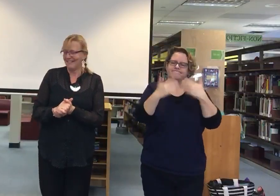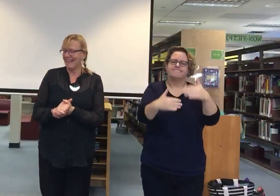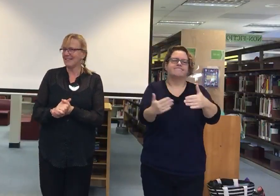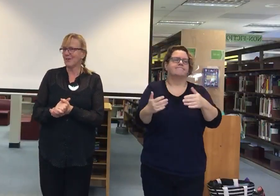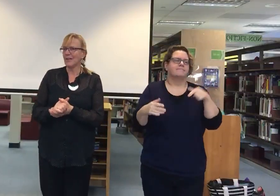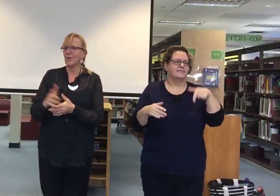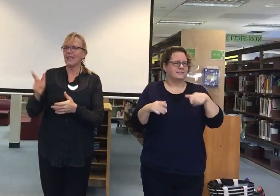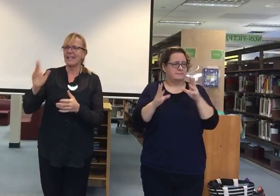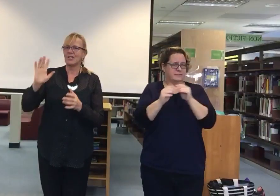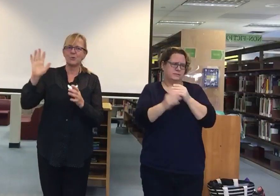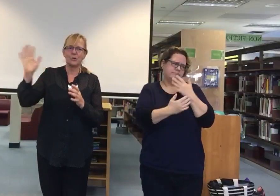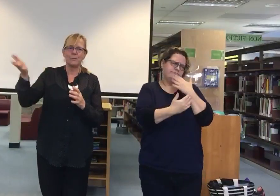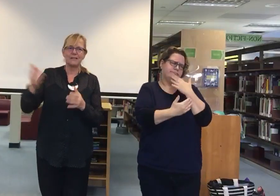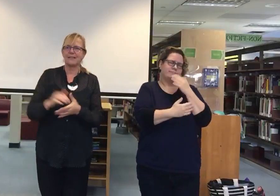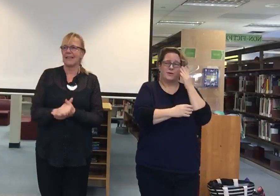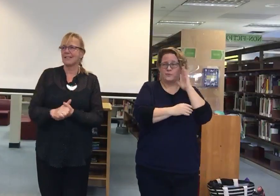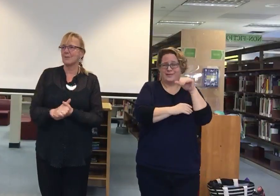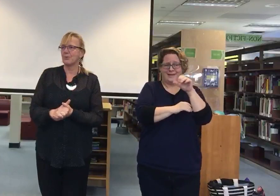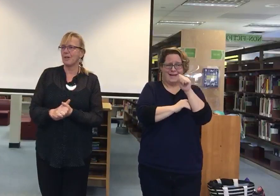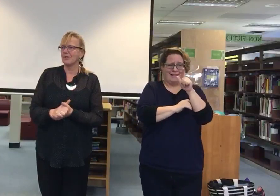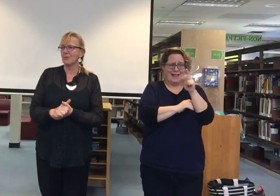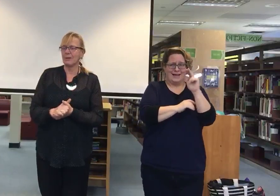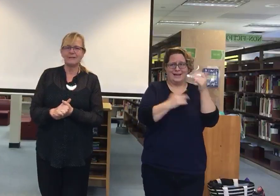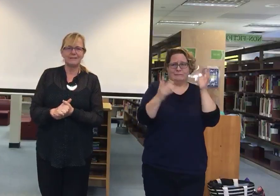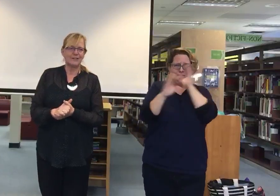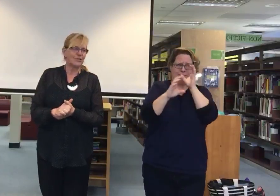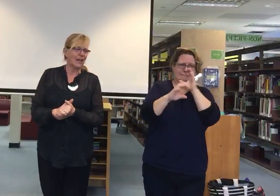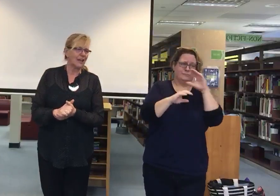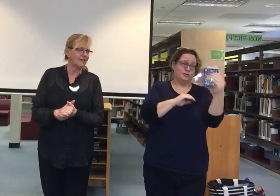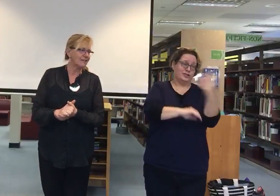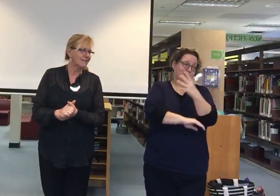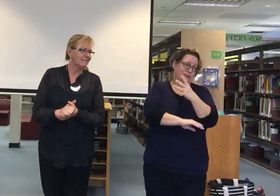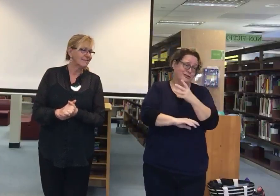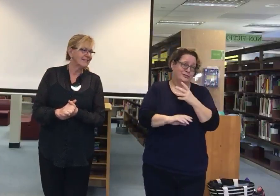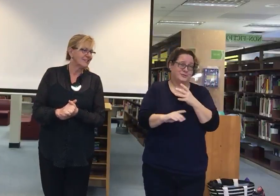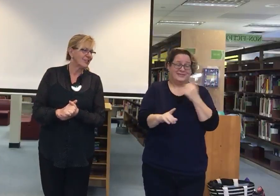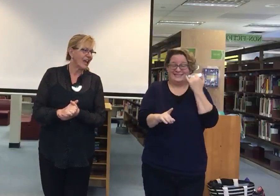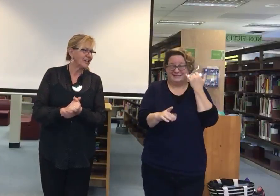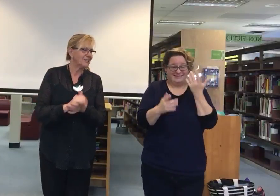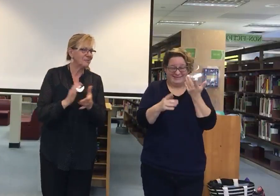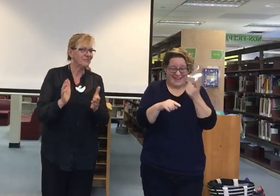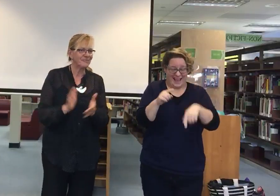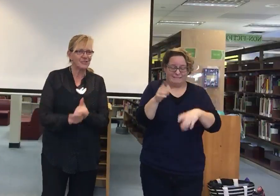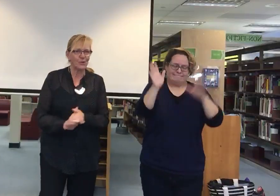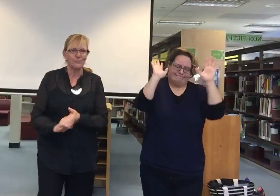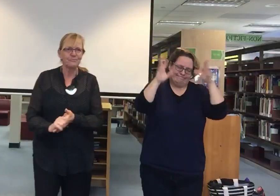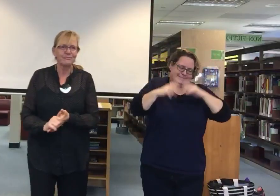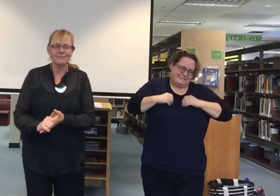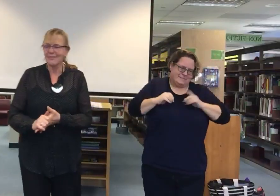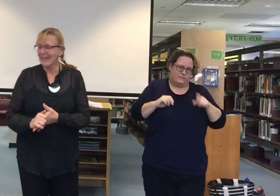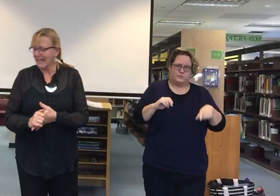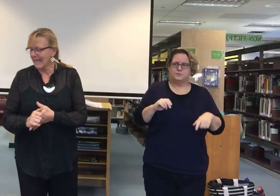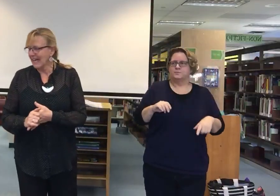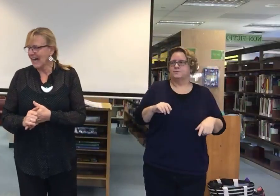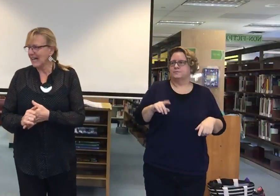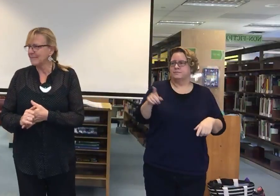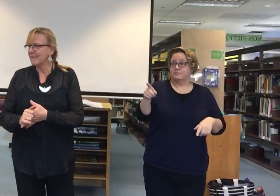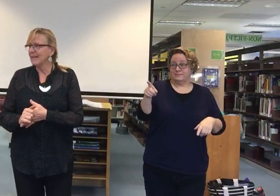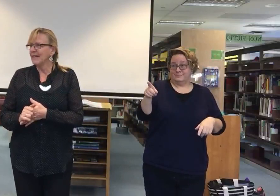going, and so I know Alana's doing her best to get us a projector, but if she can't, she can't. So,